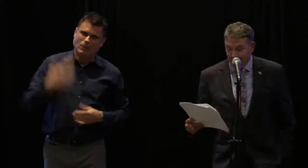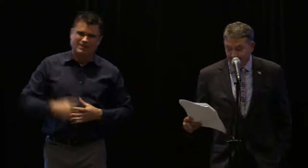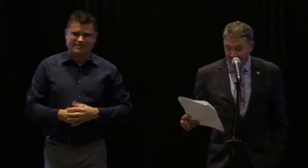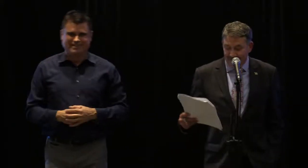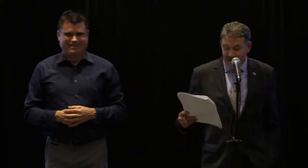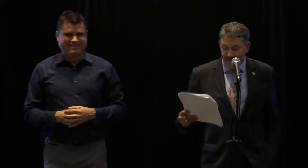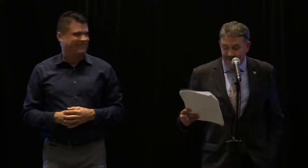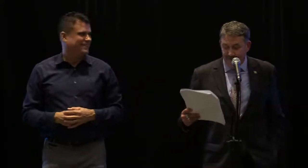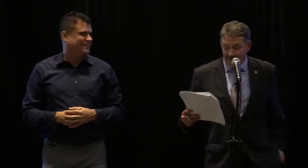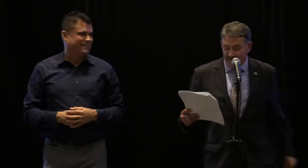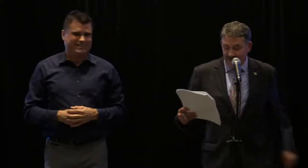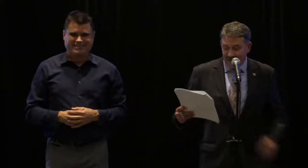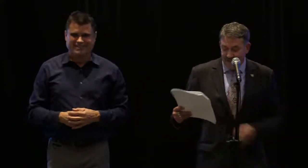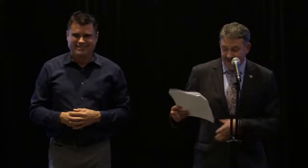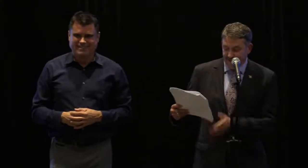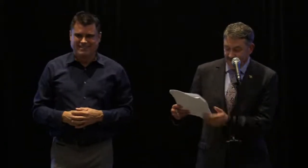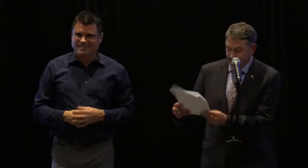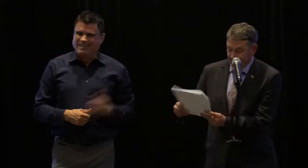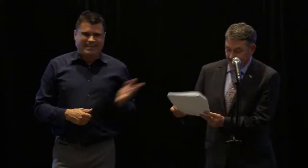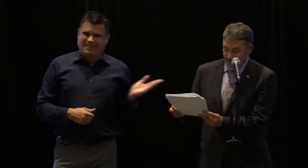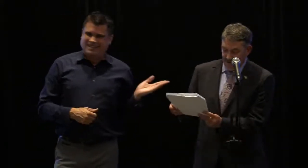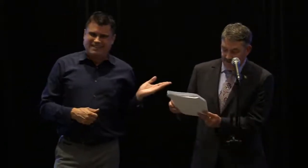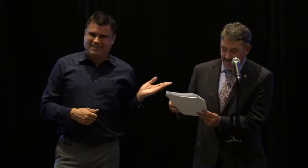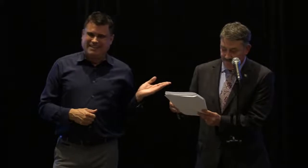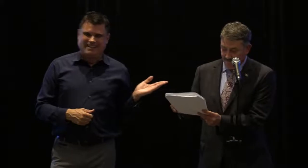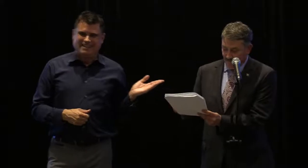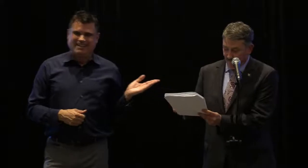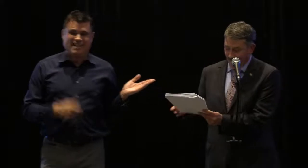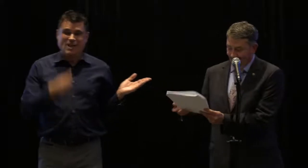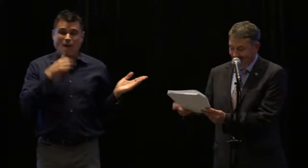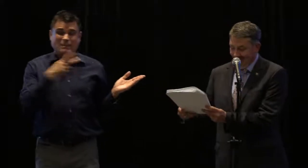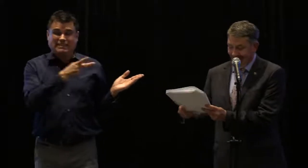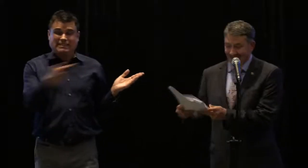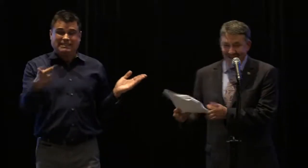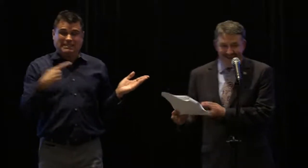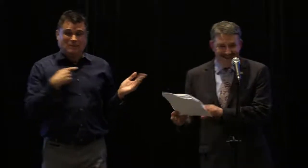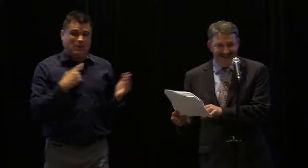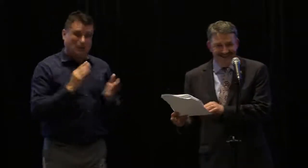I don't want to remind people of Richard Nixon. Okay.